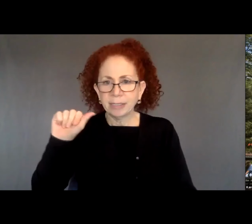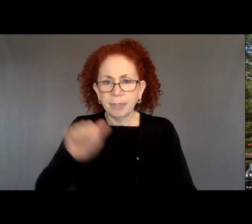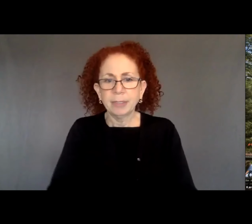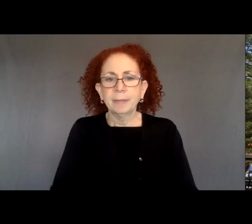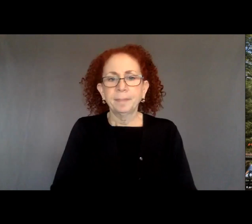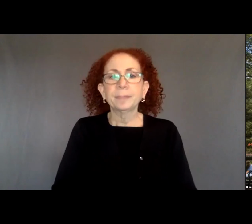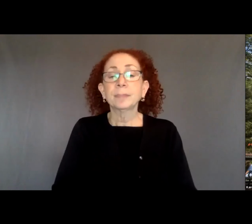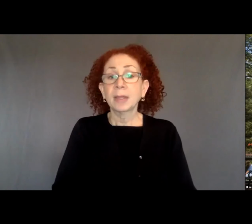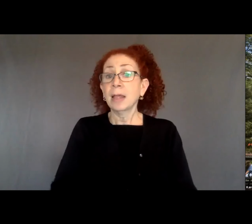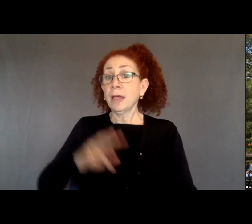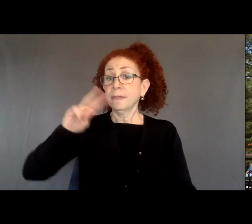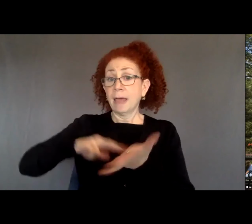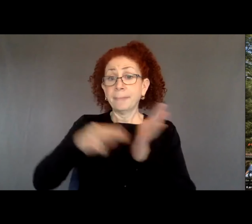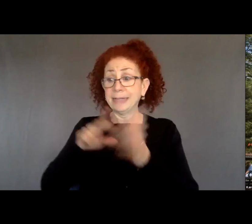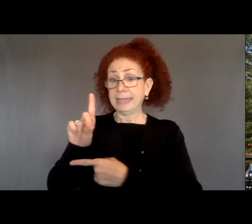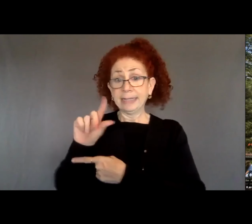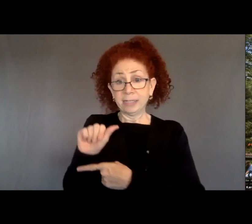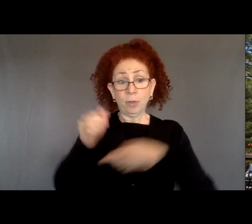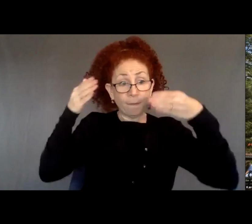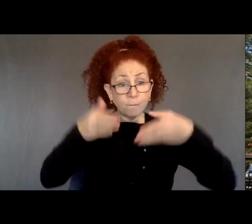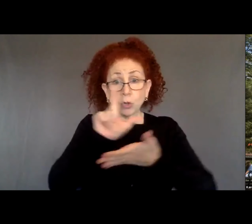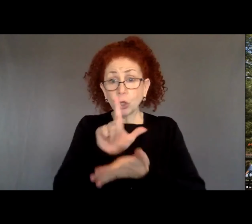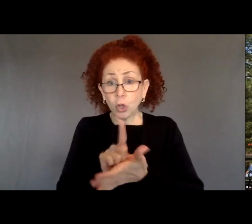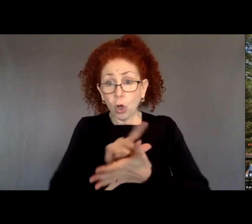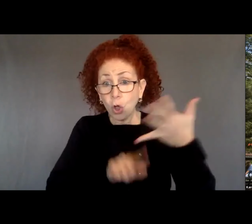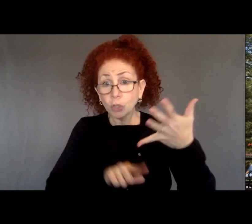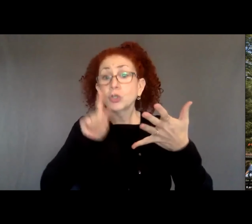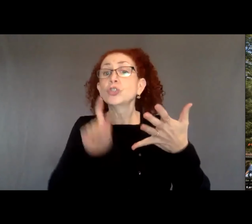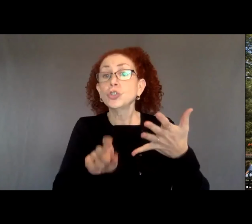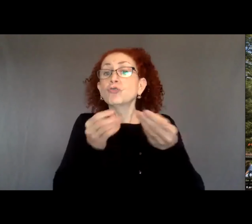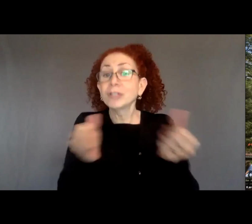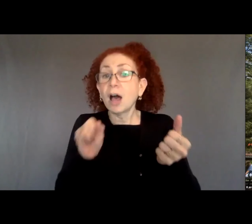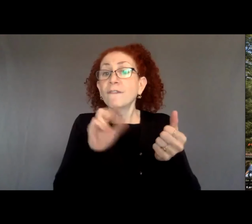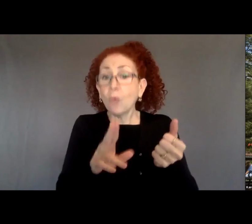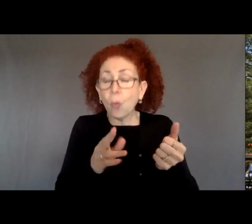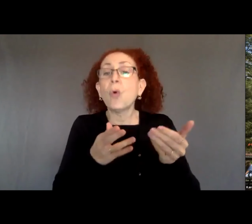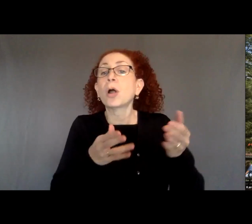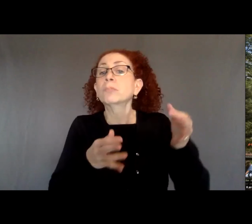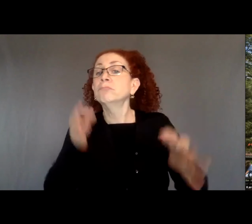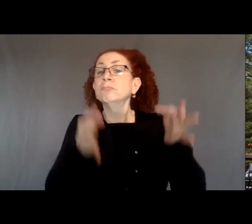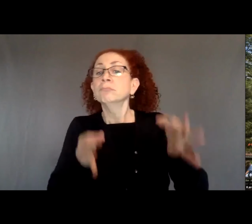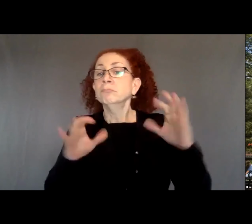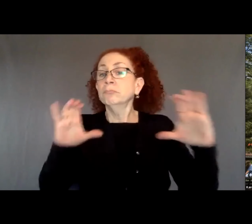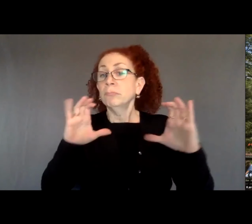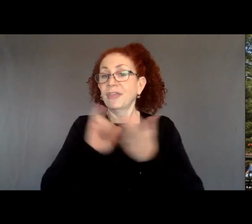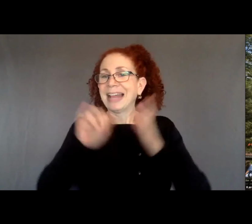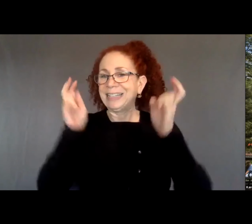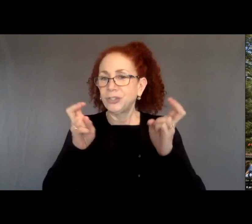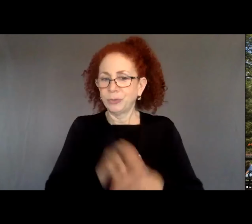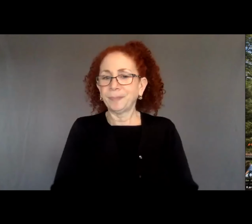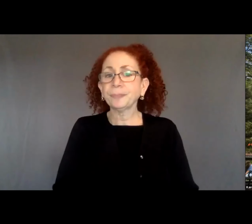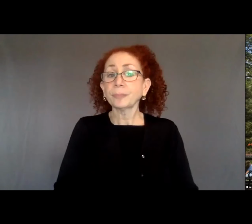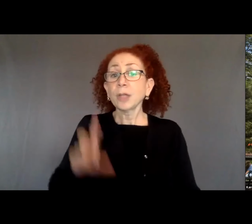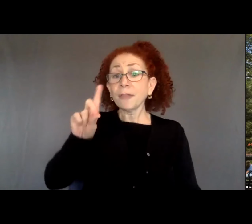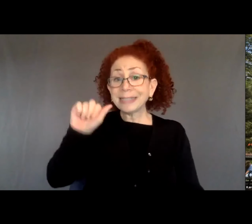in turn implies that disability-focused laws ought to resolve or adjudicate the issue. So in other words, the